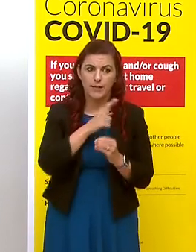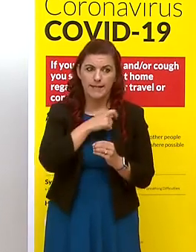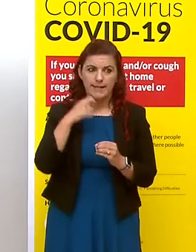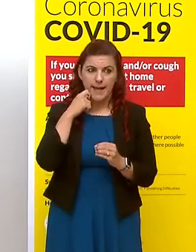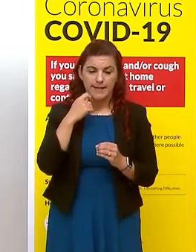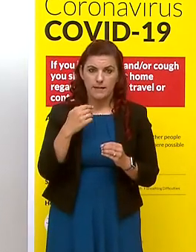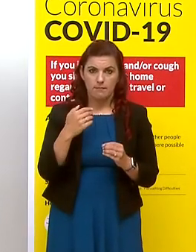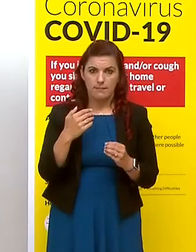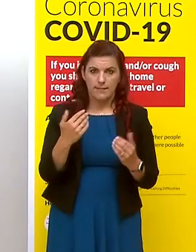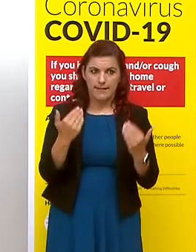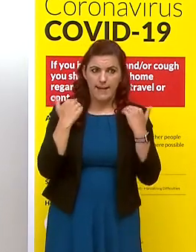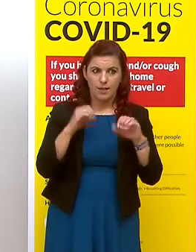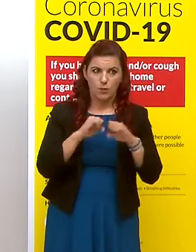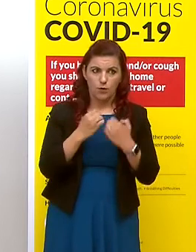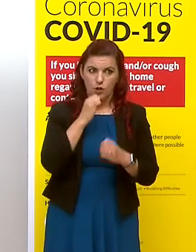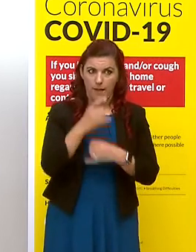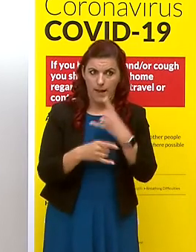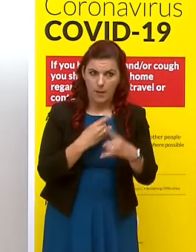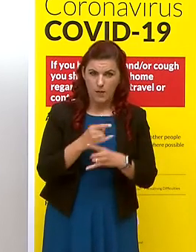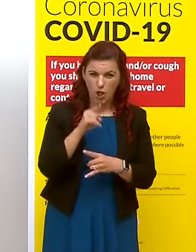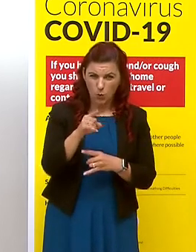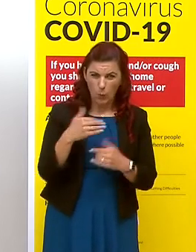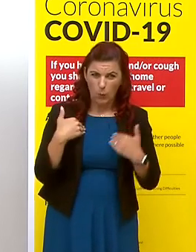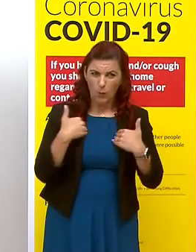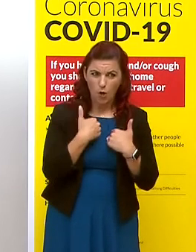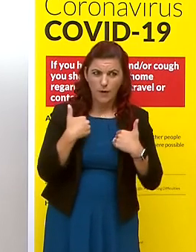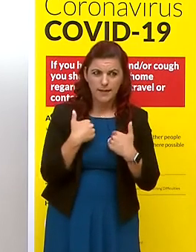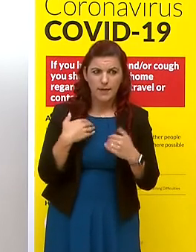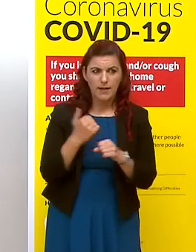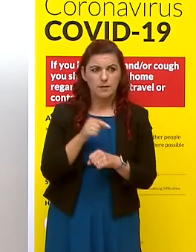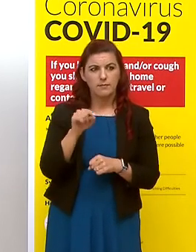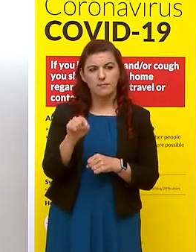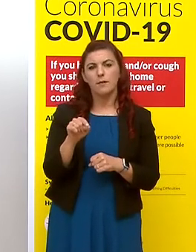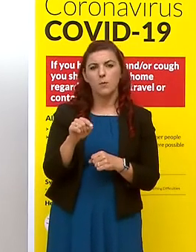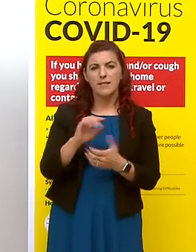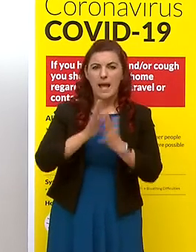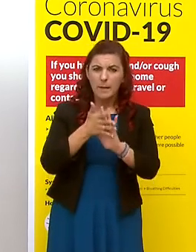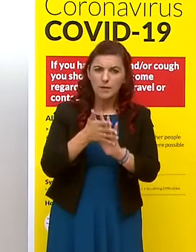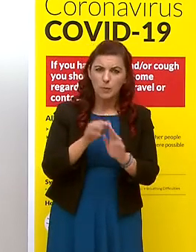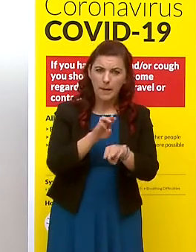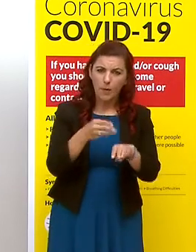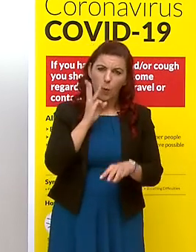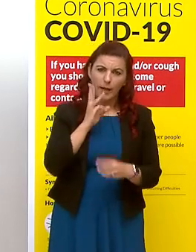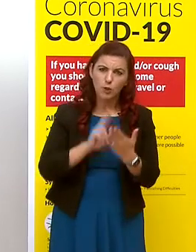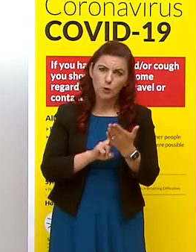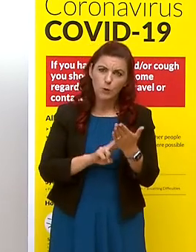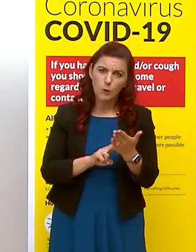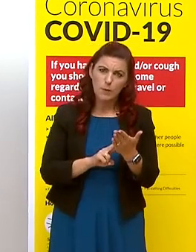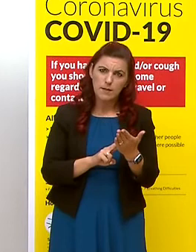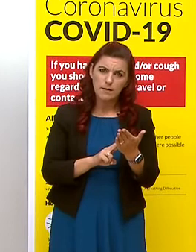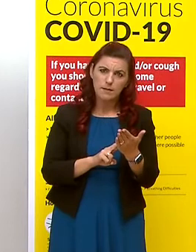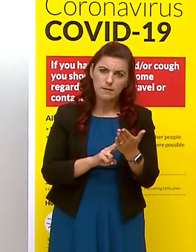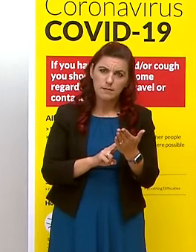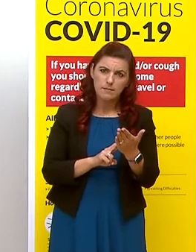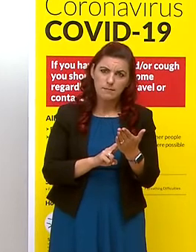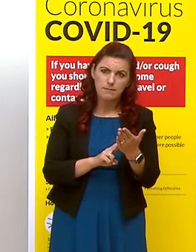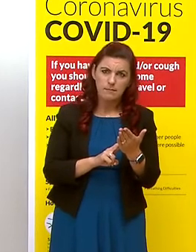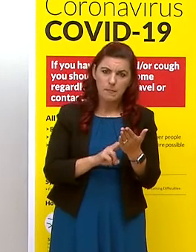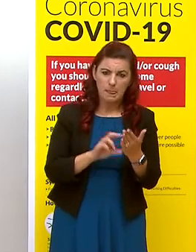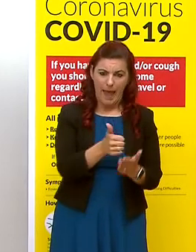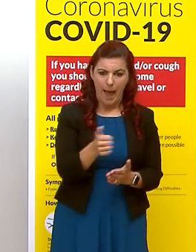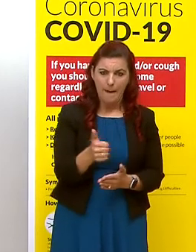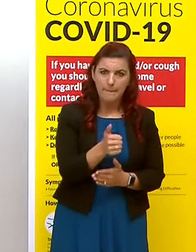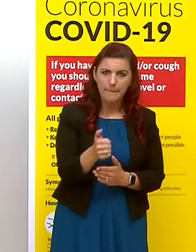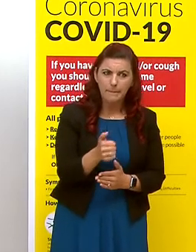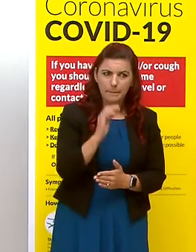advice supported that. But are you worried that it will damage the uptake of the app, that you kind of went to great lengths to explain the